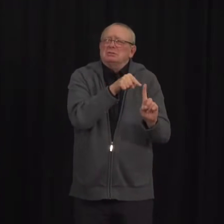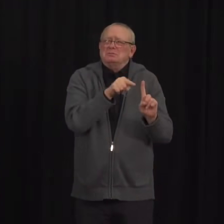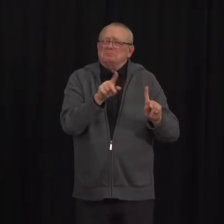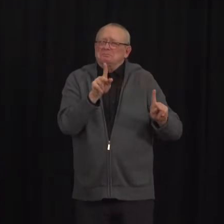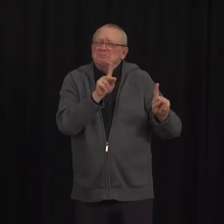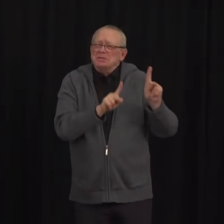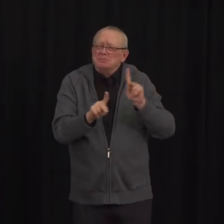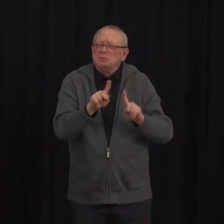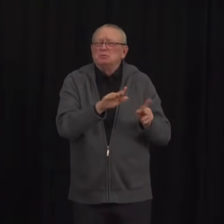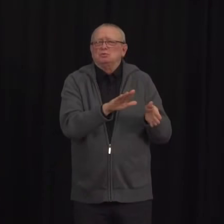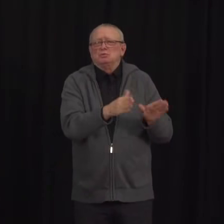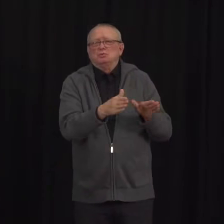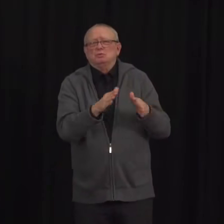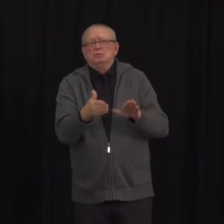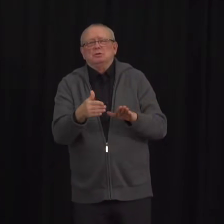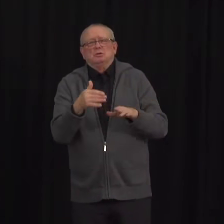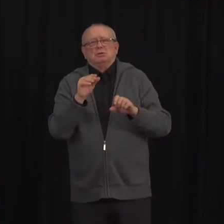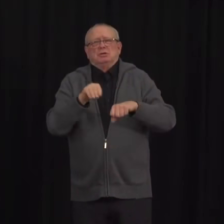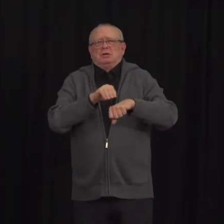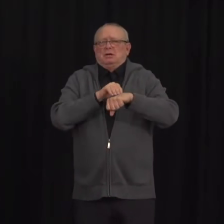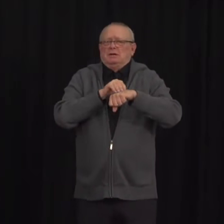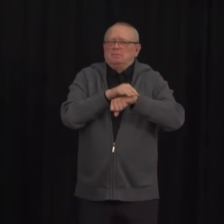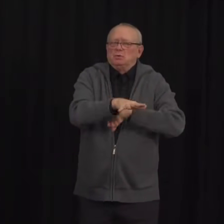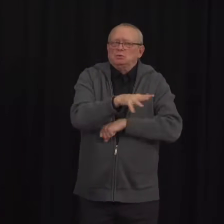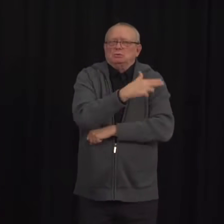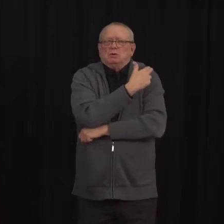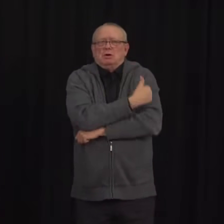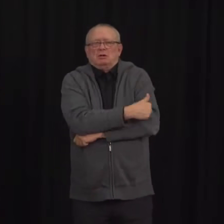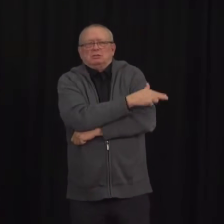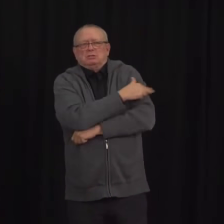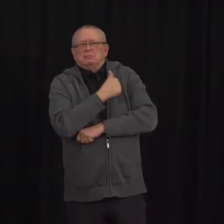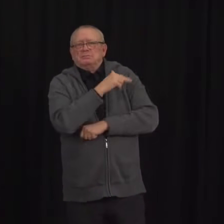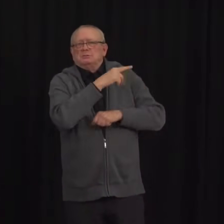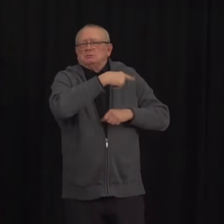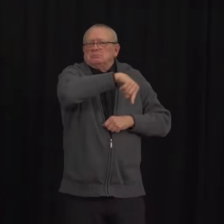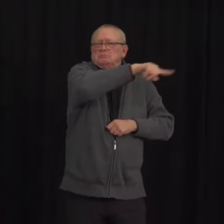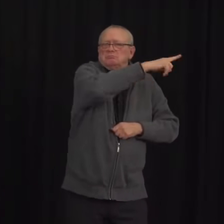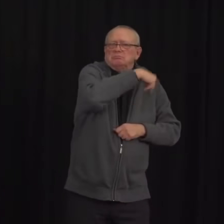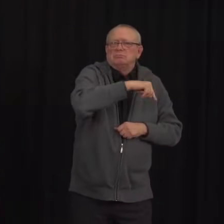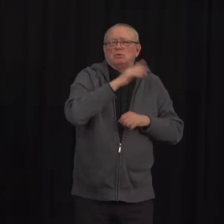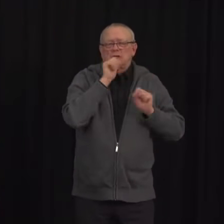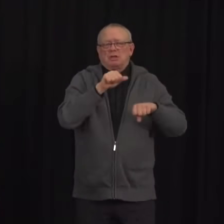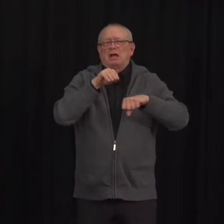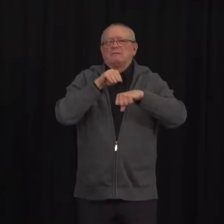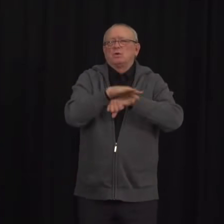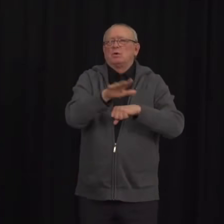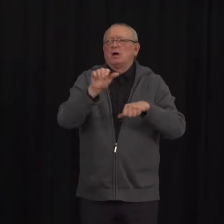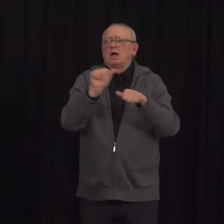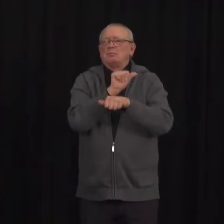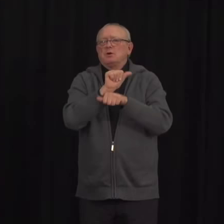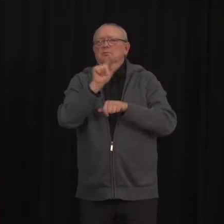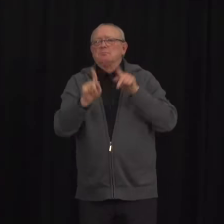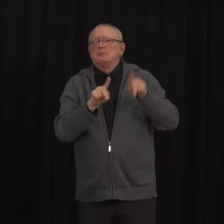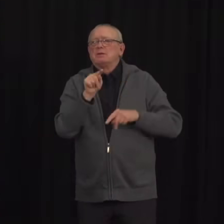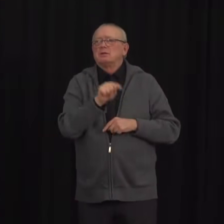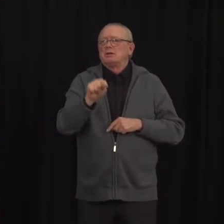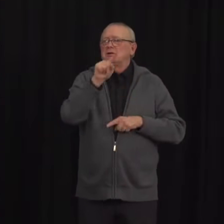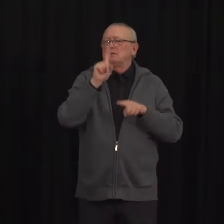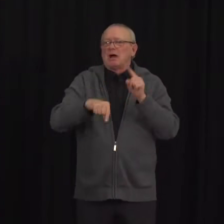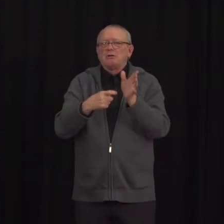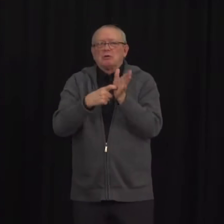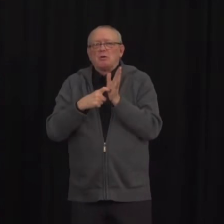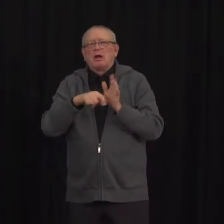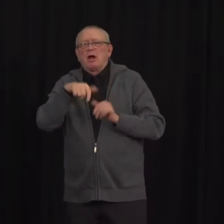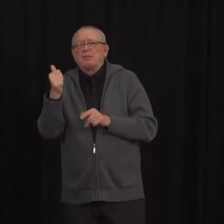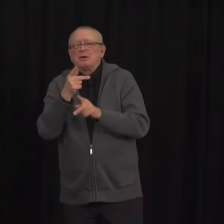the impacts on the acute care system are going to have impacts on many Albertans who can't get other services that they need if we don't stop